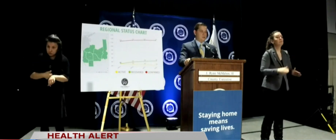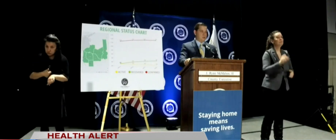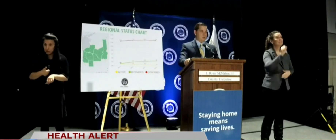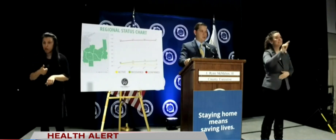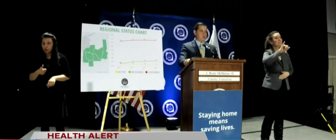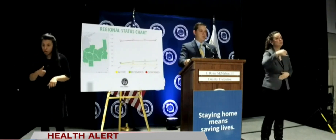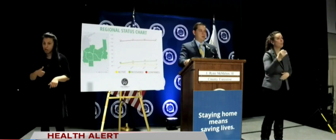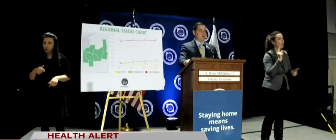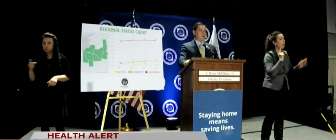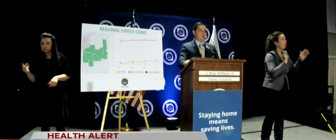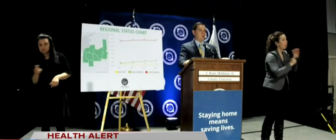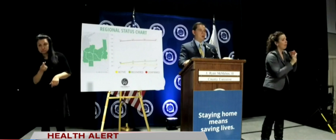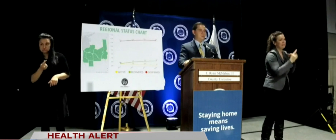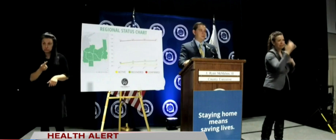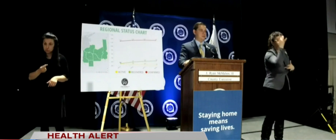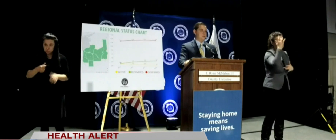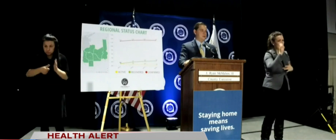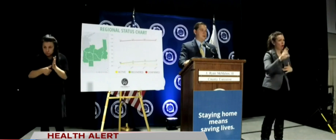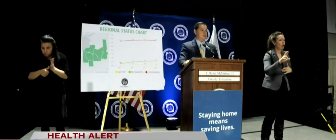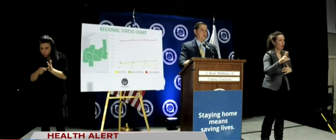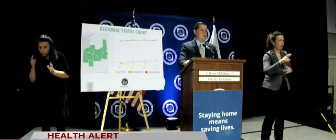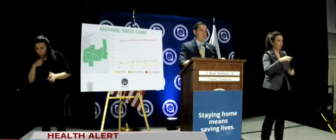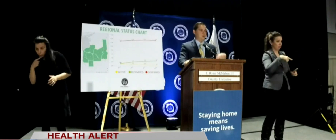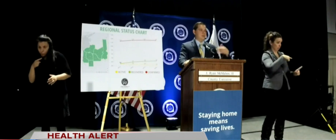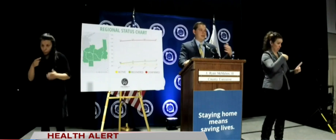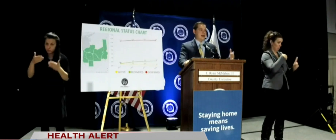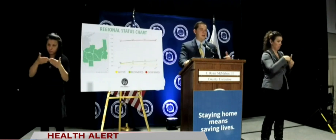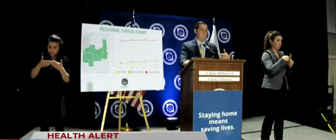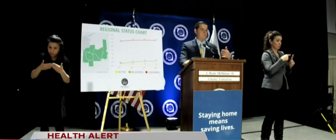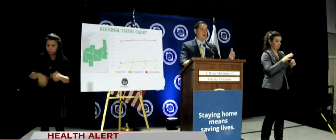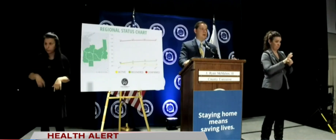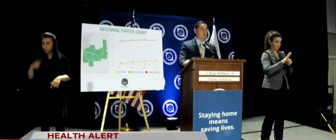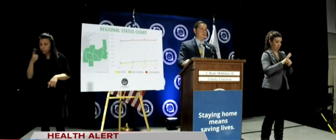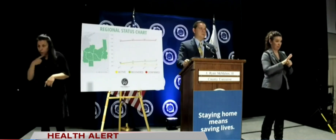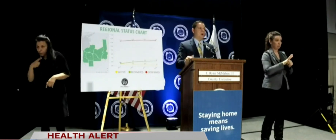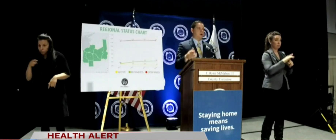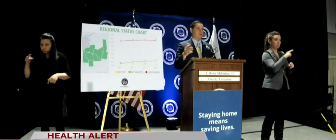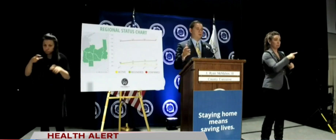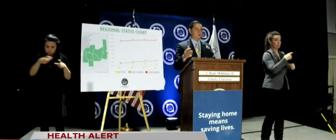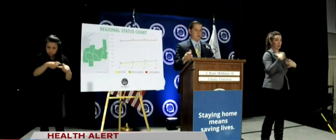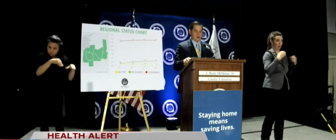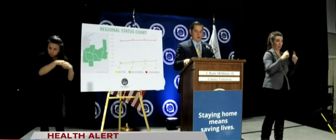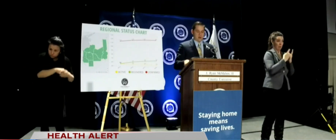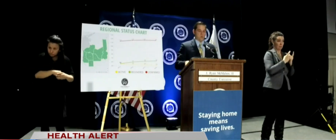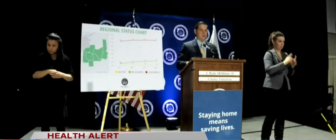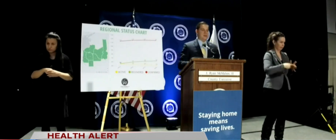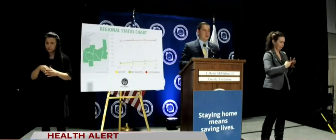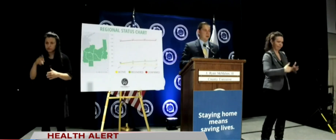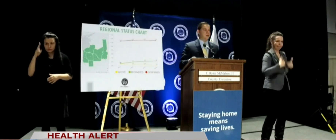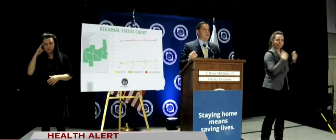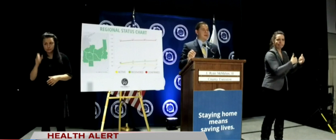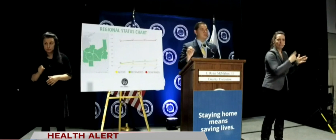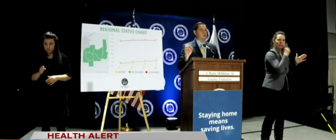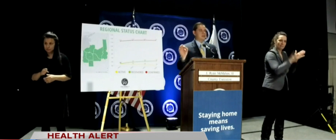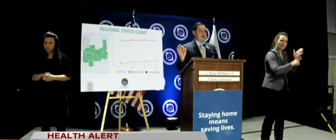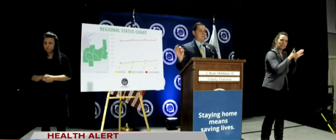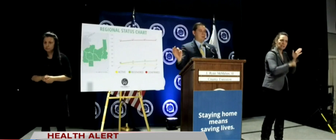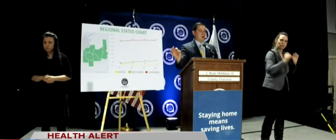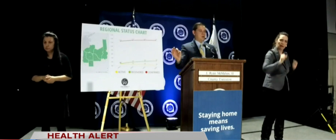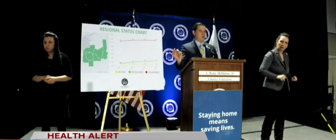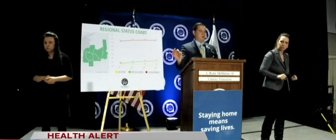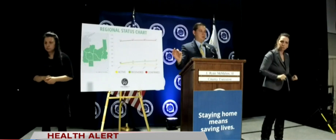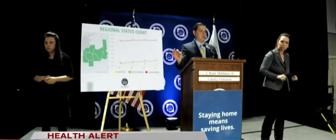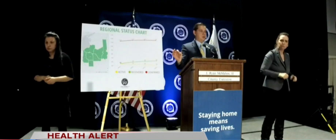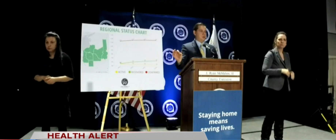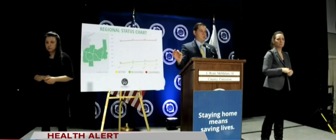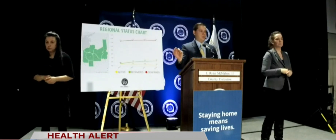our investigation into quarantines. That's in real time. That needs to be part of a restart. And we think essentially that part